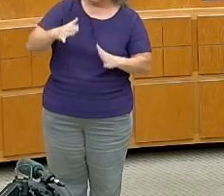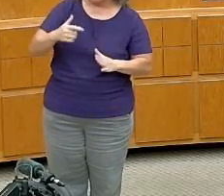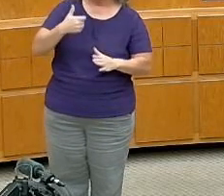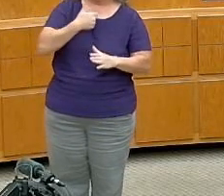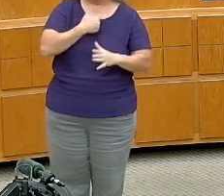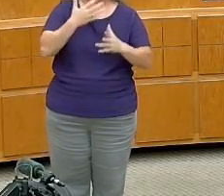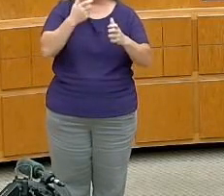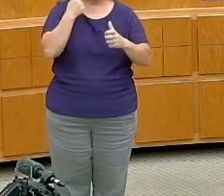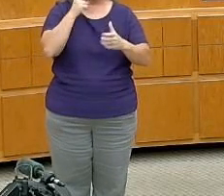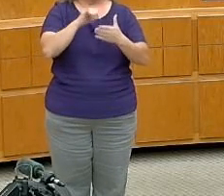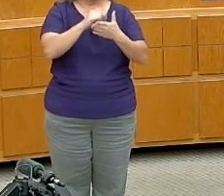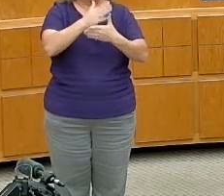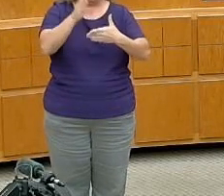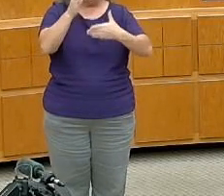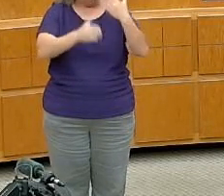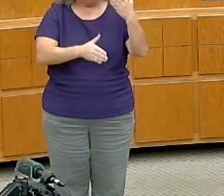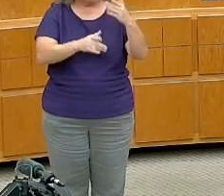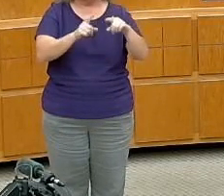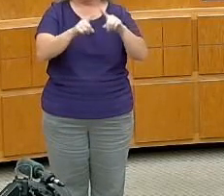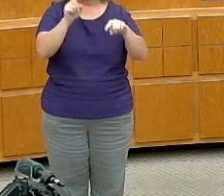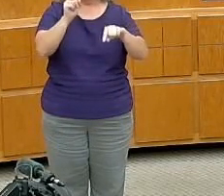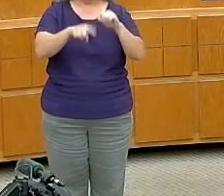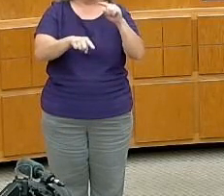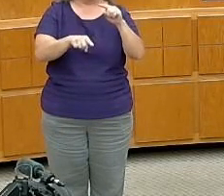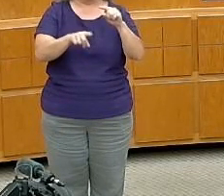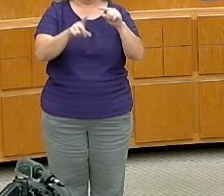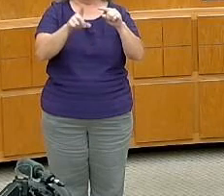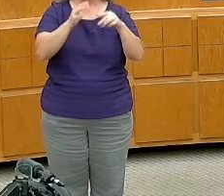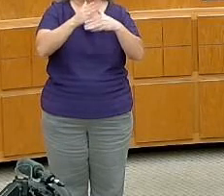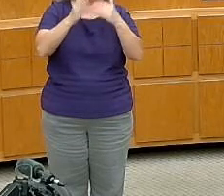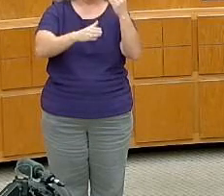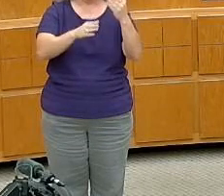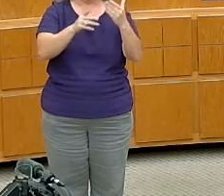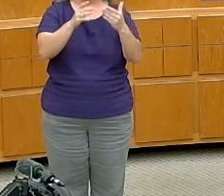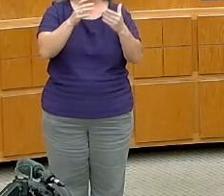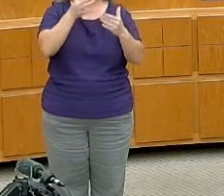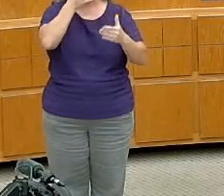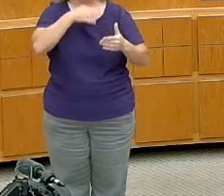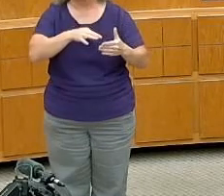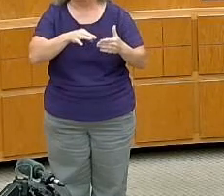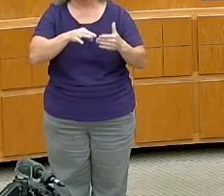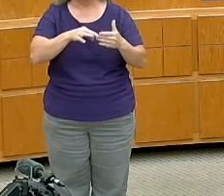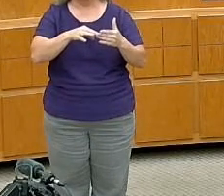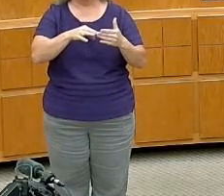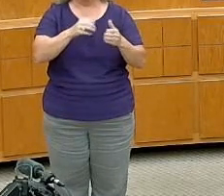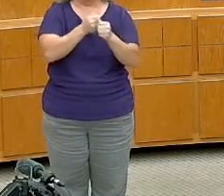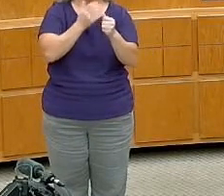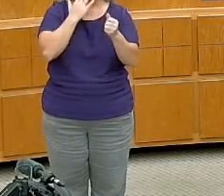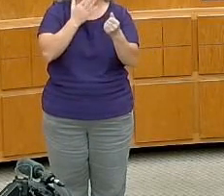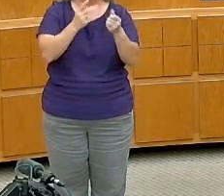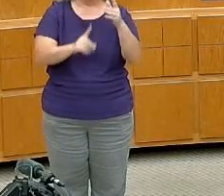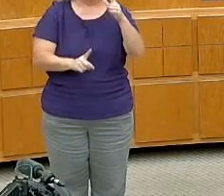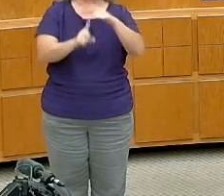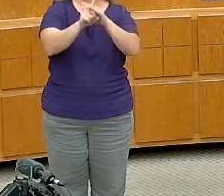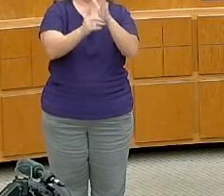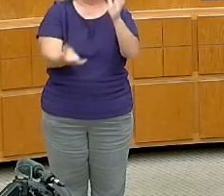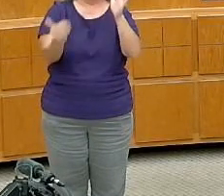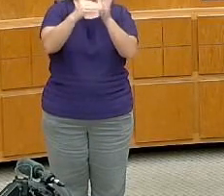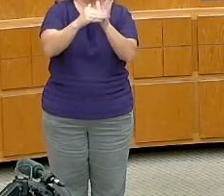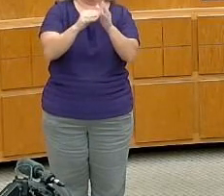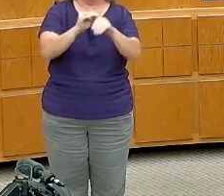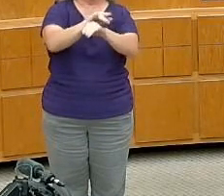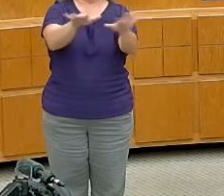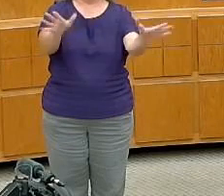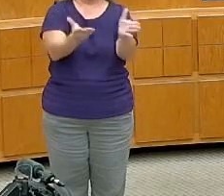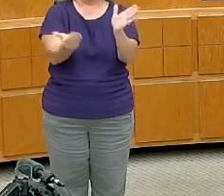over too soon so that we have reoccurrence. And so we're working to that end, and we're both committed to that. And I think that's what the